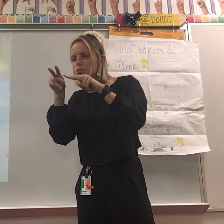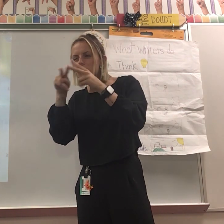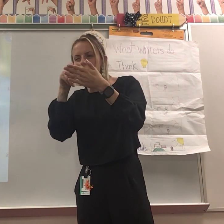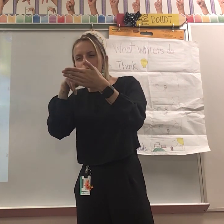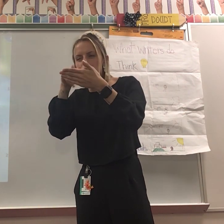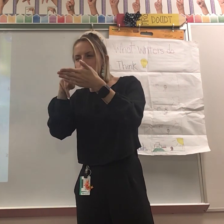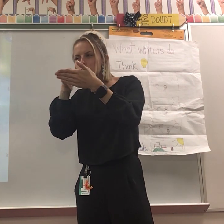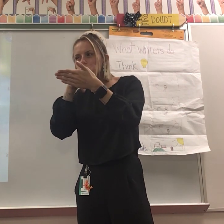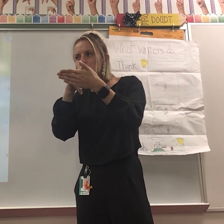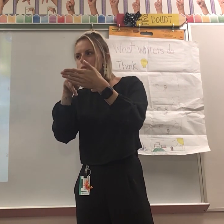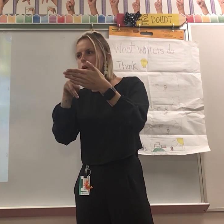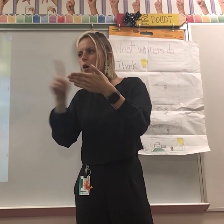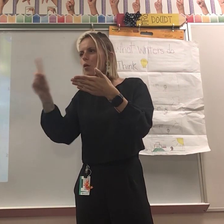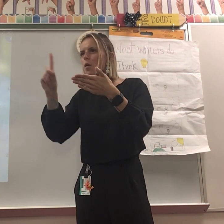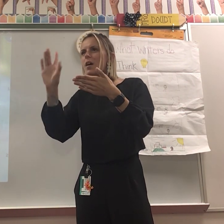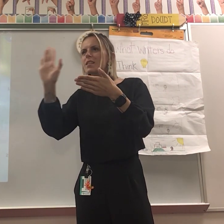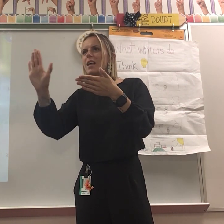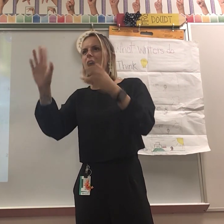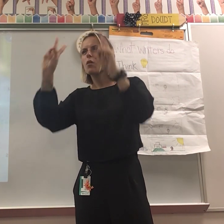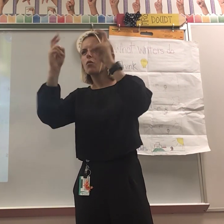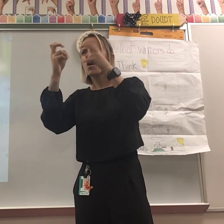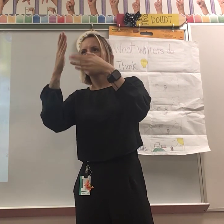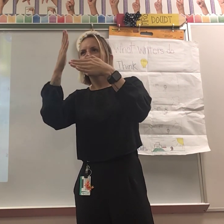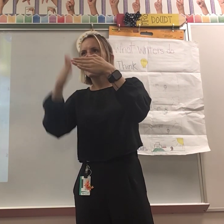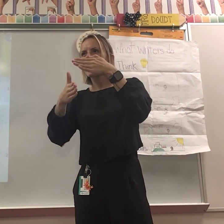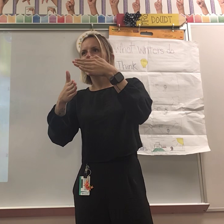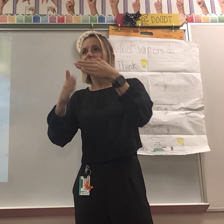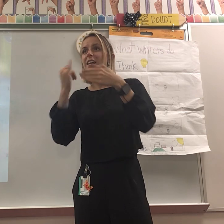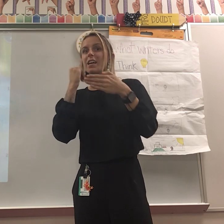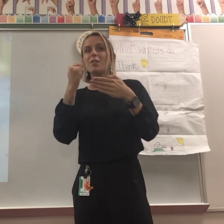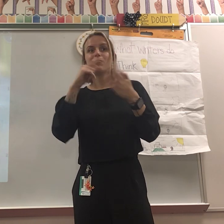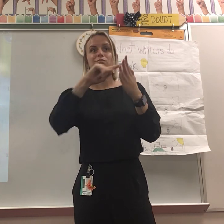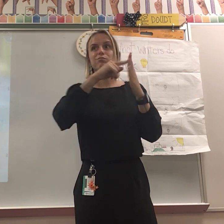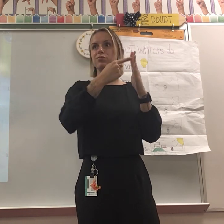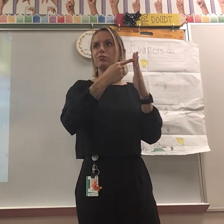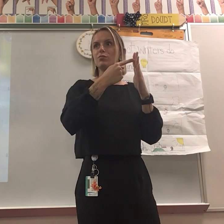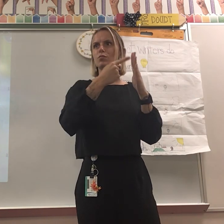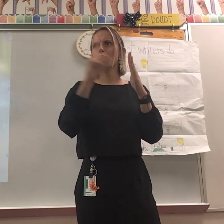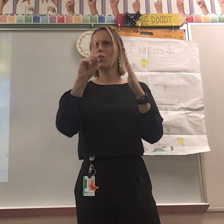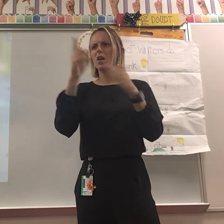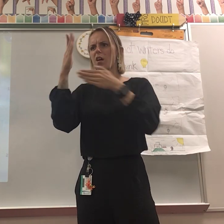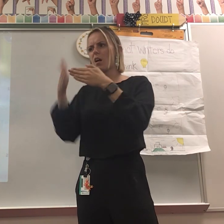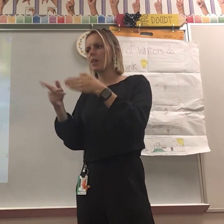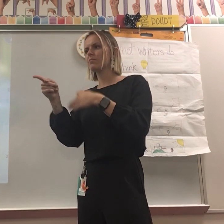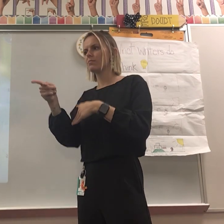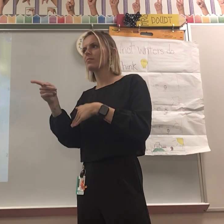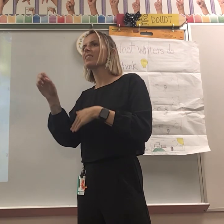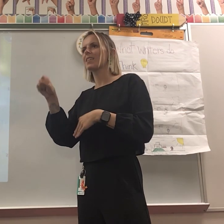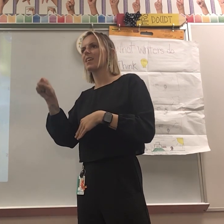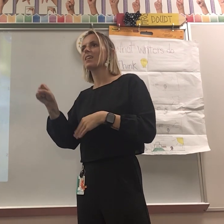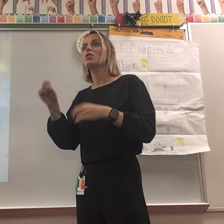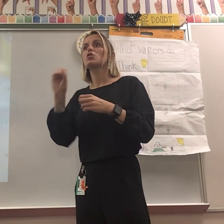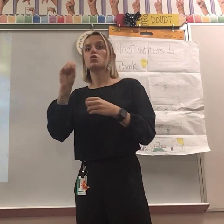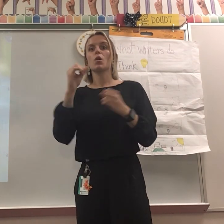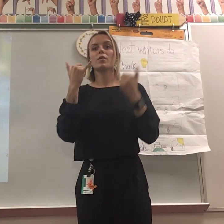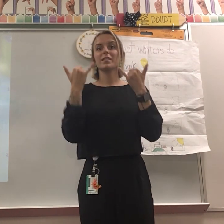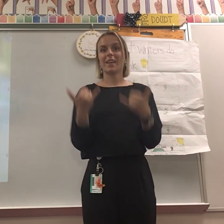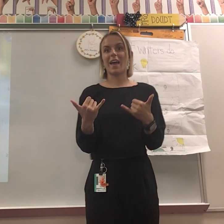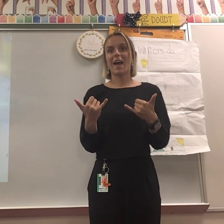Where does this quote end? So it begins here. Yeah. Okay, so now, look, so many of us didn't know